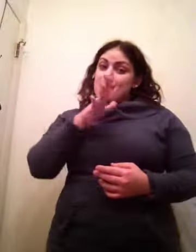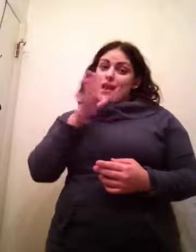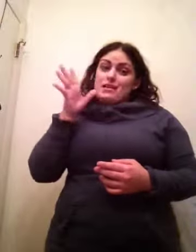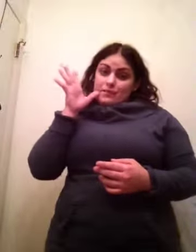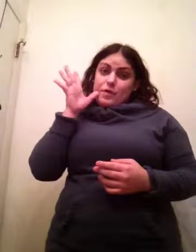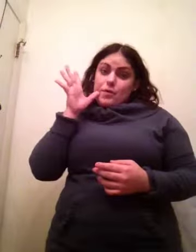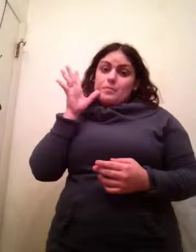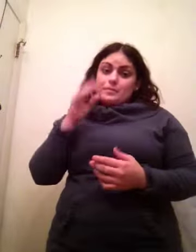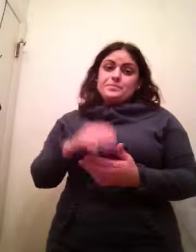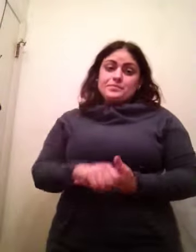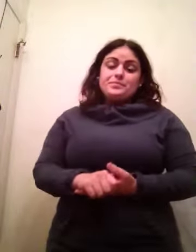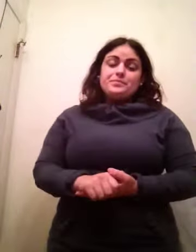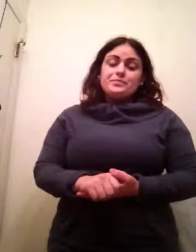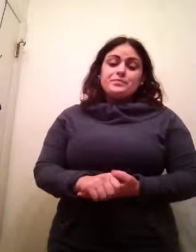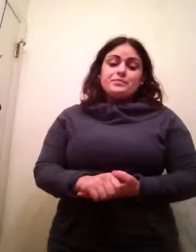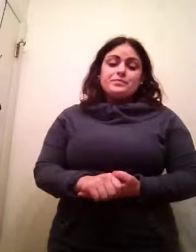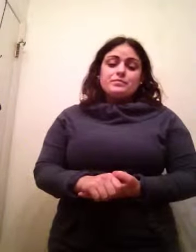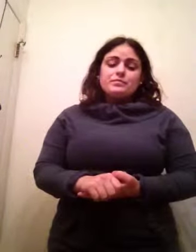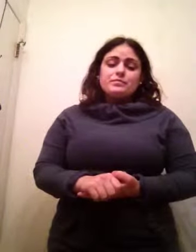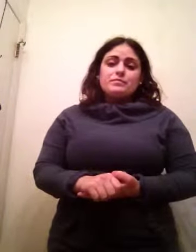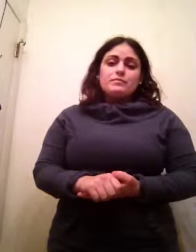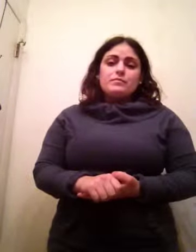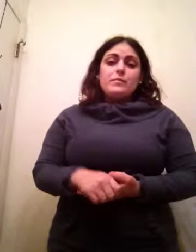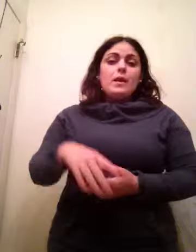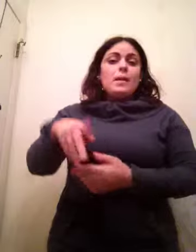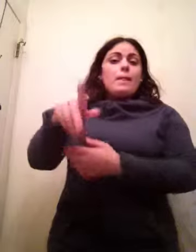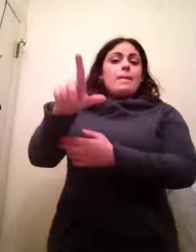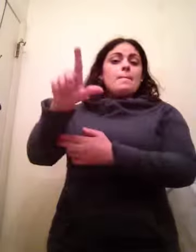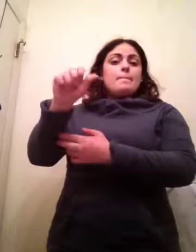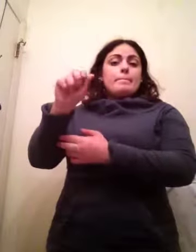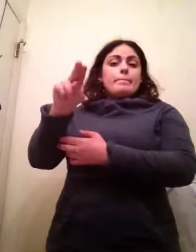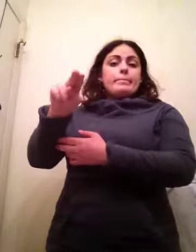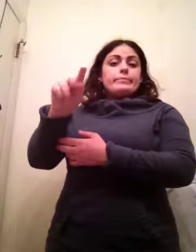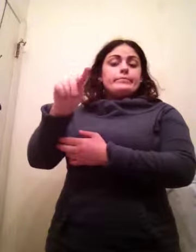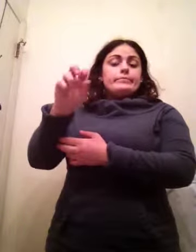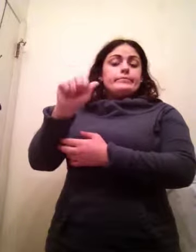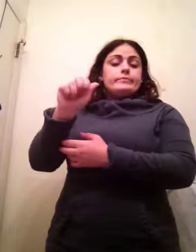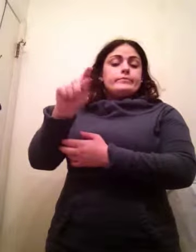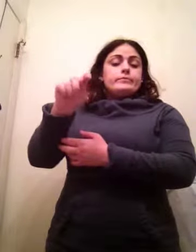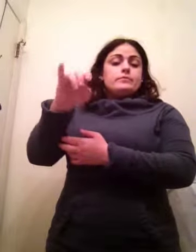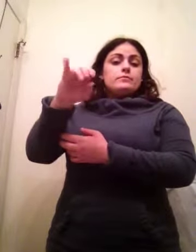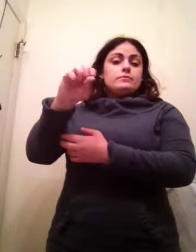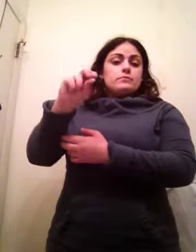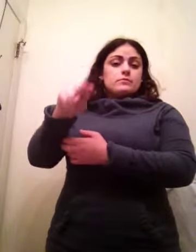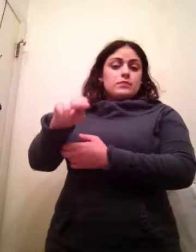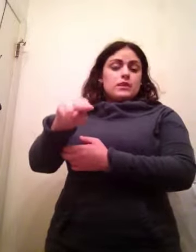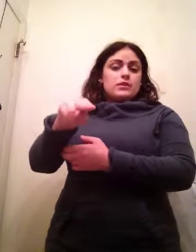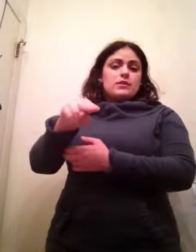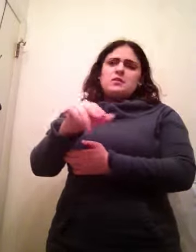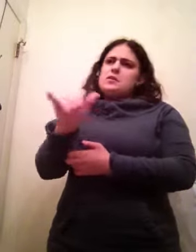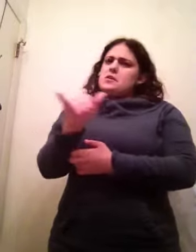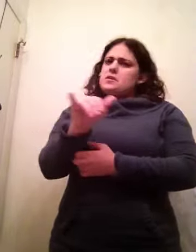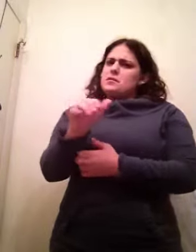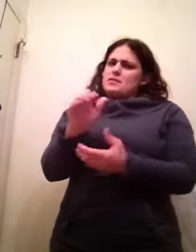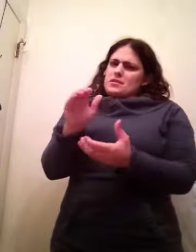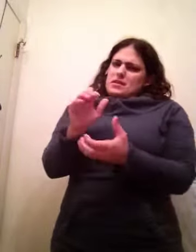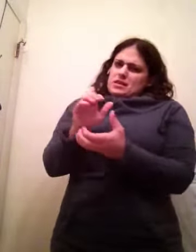town. Remember we talked about that on a plantation, most of the things they needed for daily life could be made